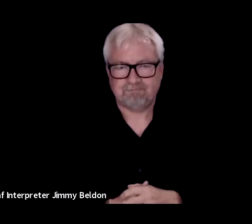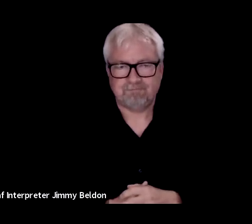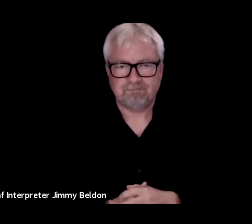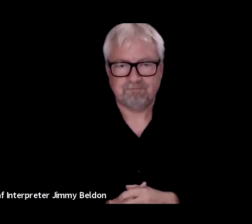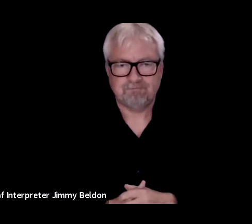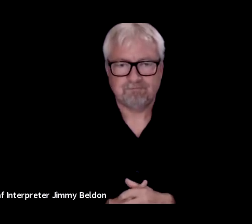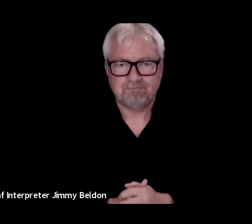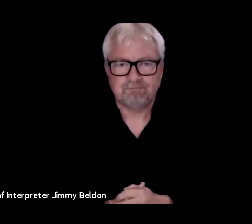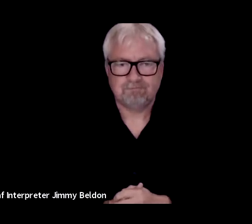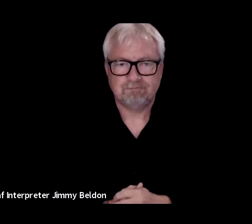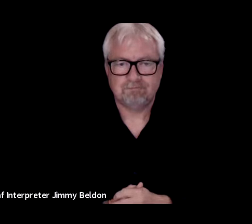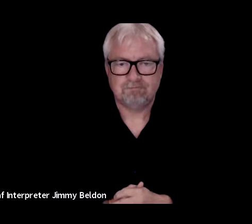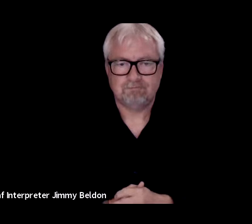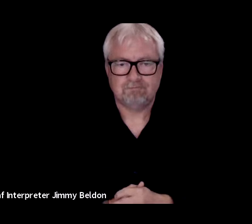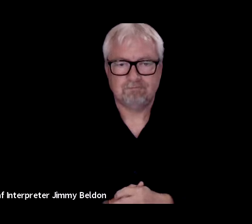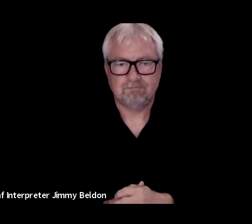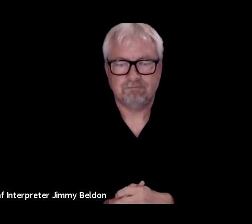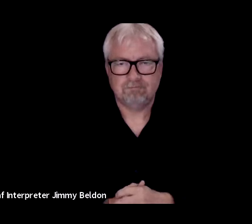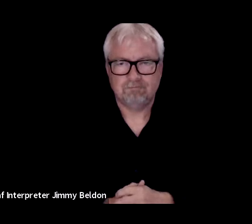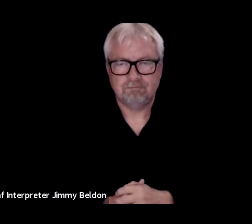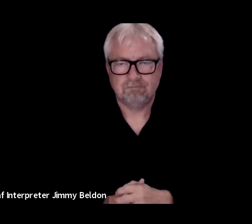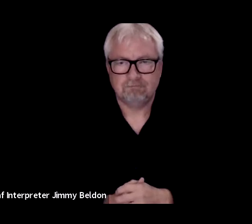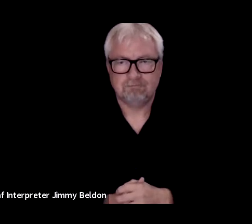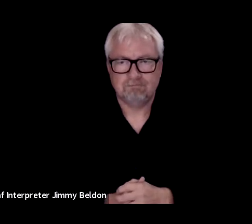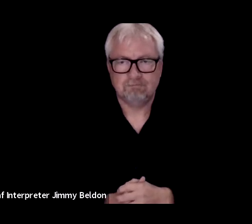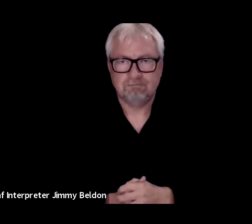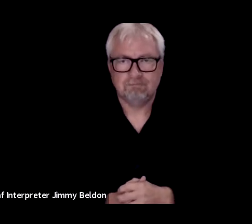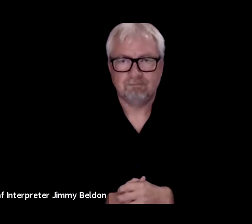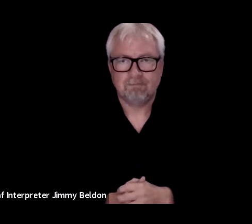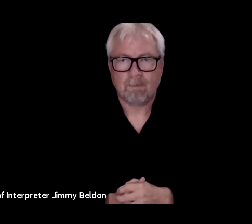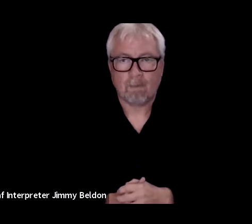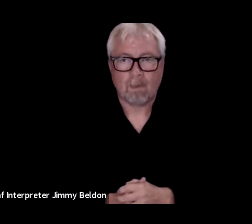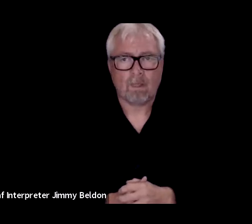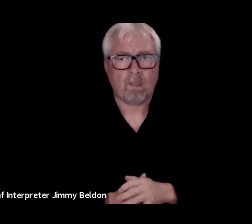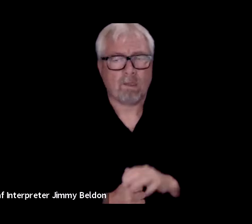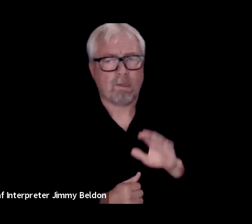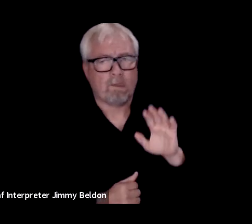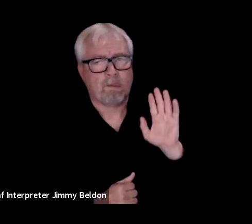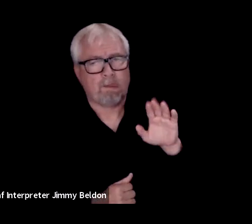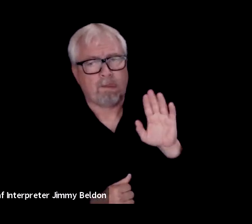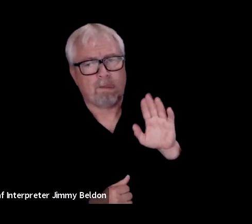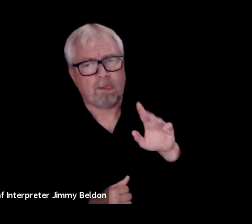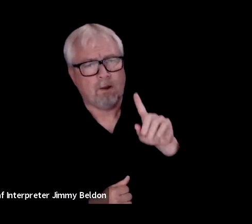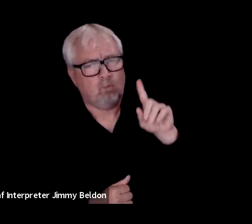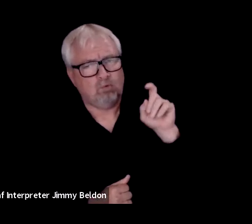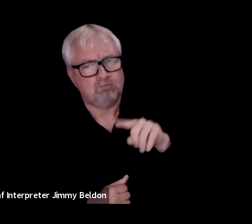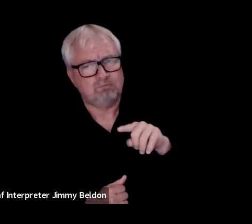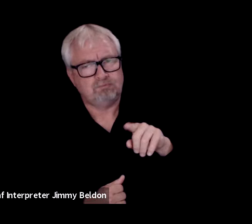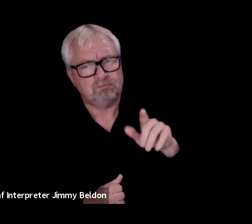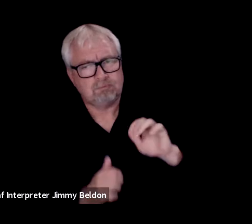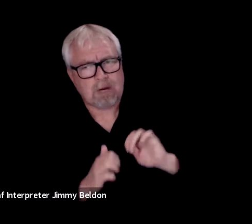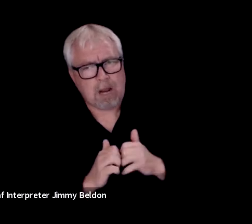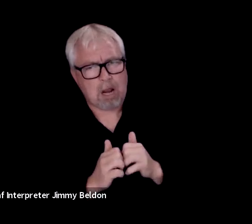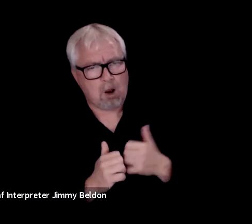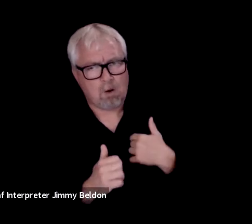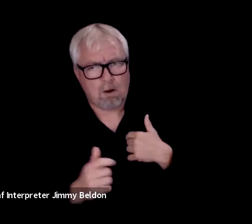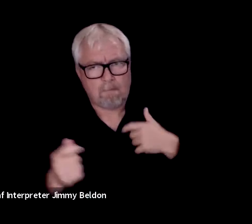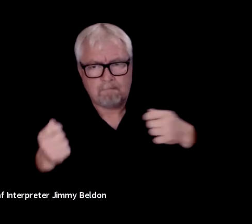tracking what's happening on is kind of evolving as we're this deep into the pandemic.